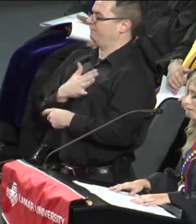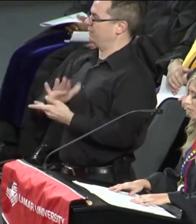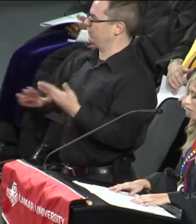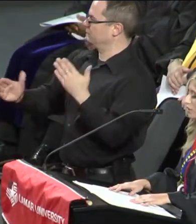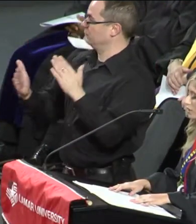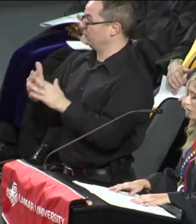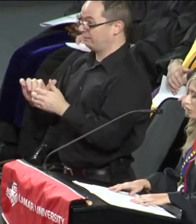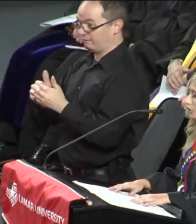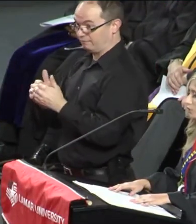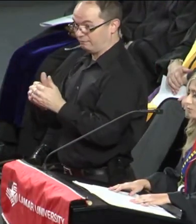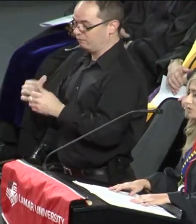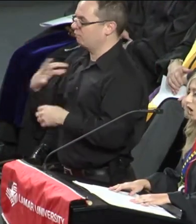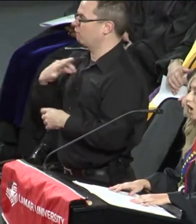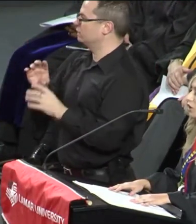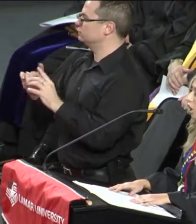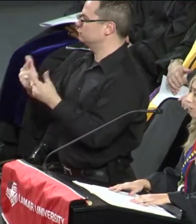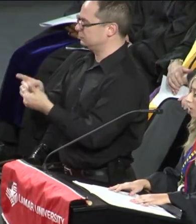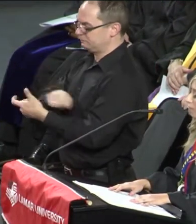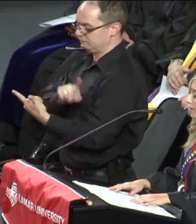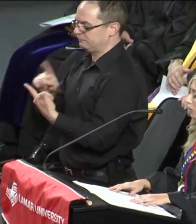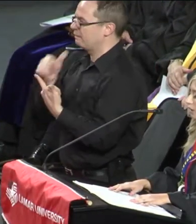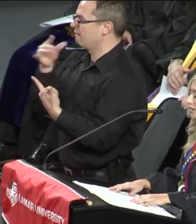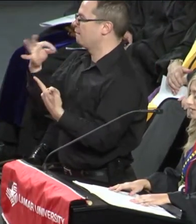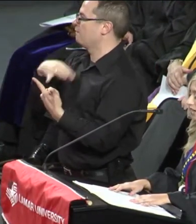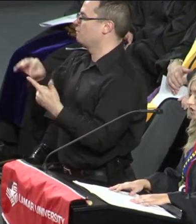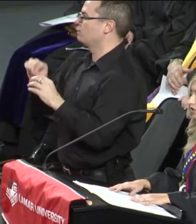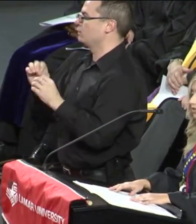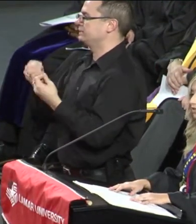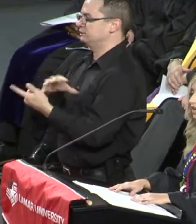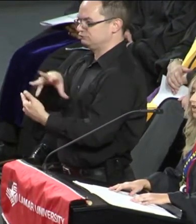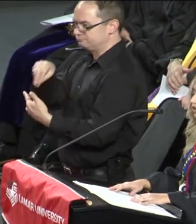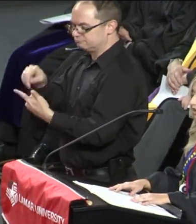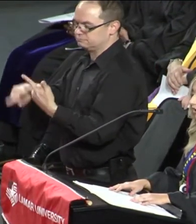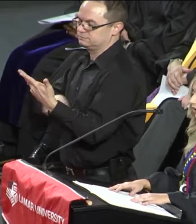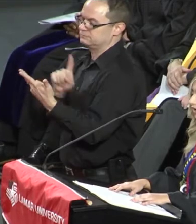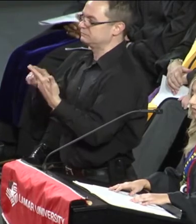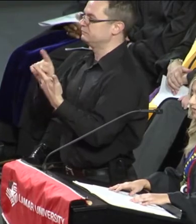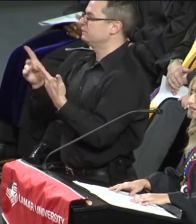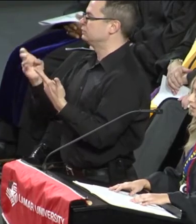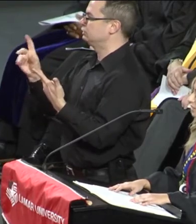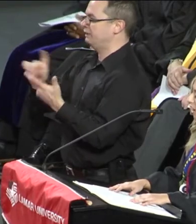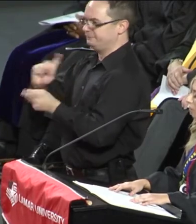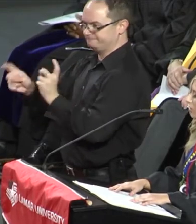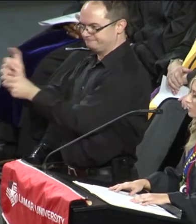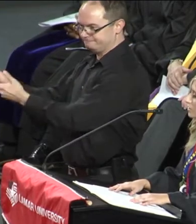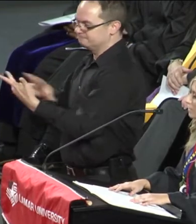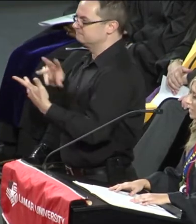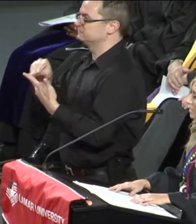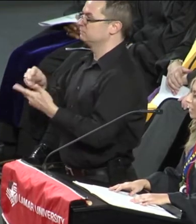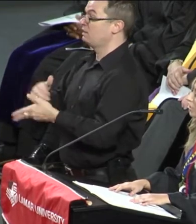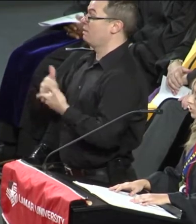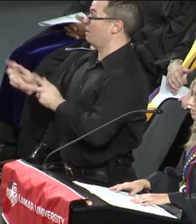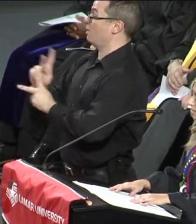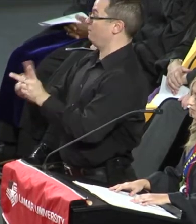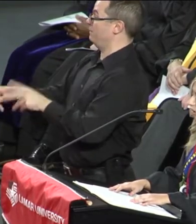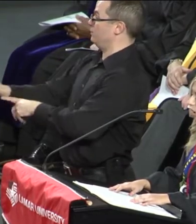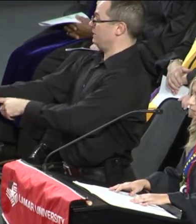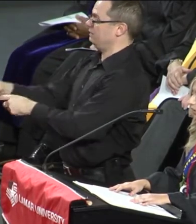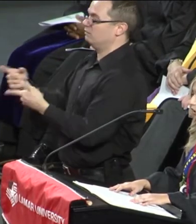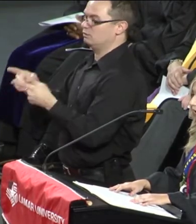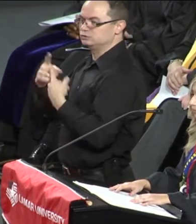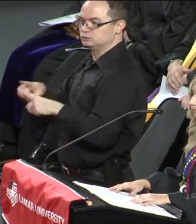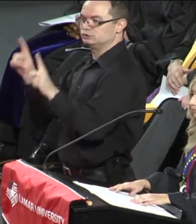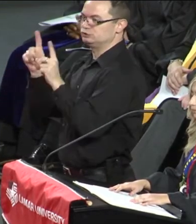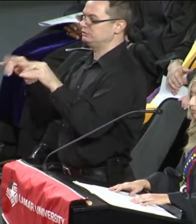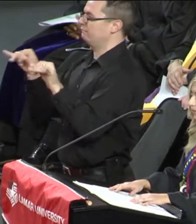through volunteer groups, nonprofit organizations, charities, to help those in need and achieve the